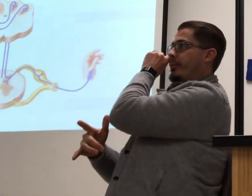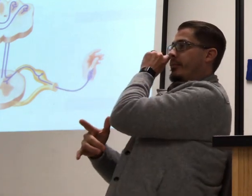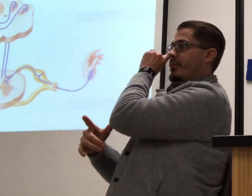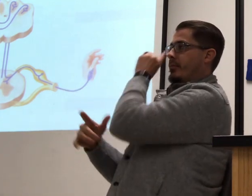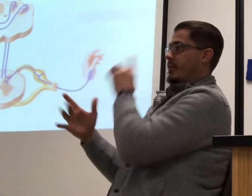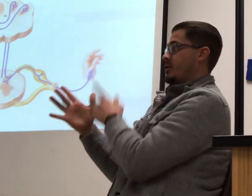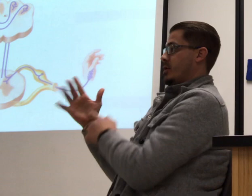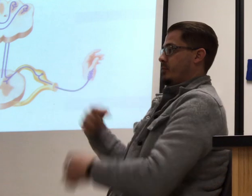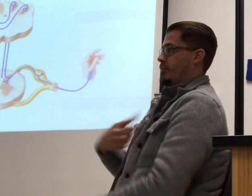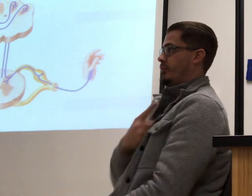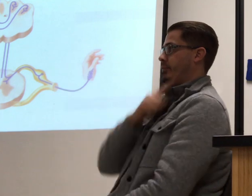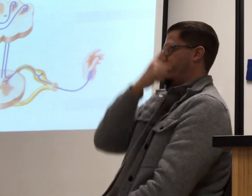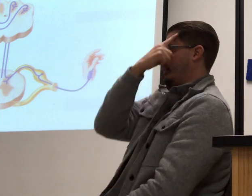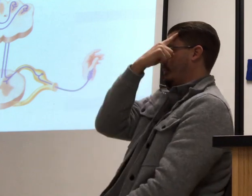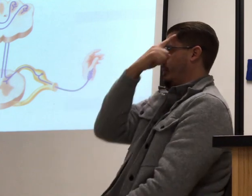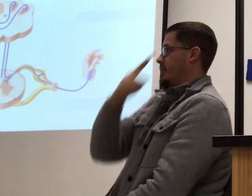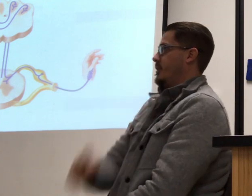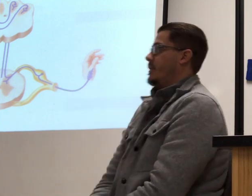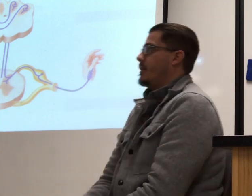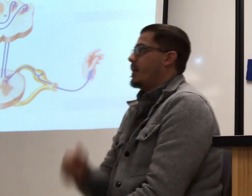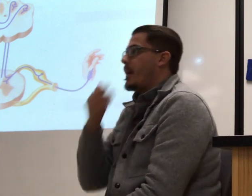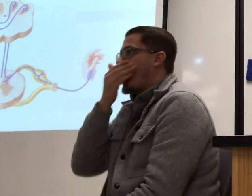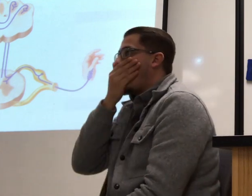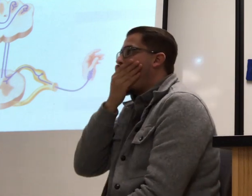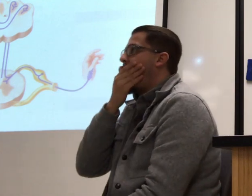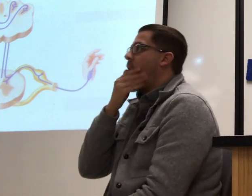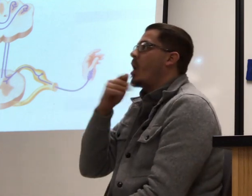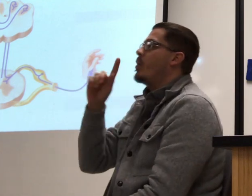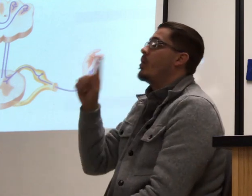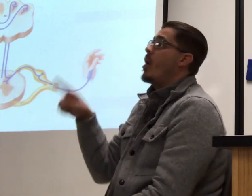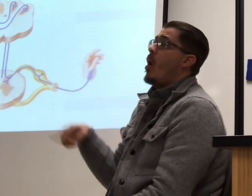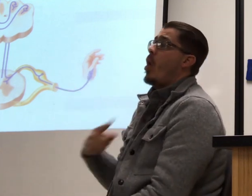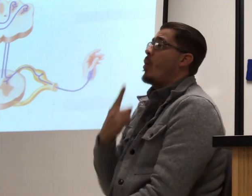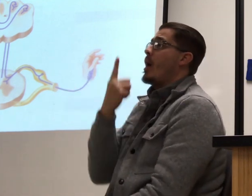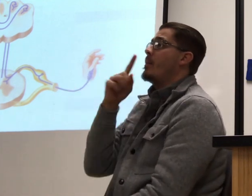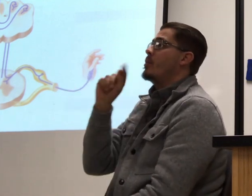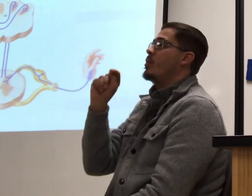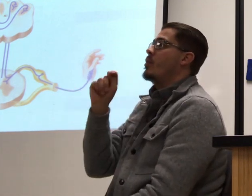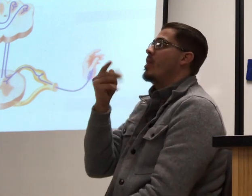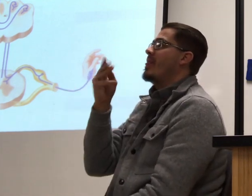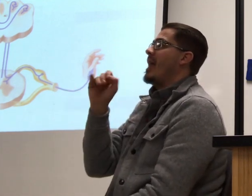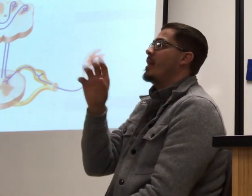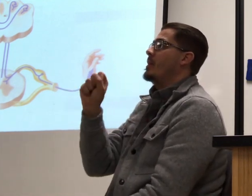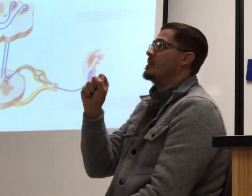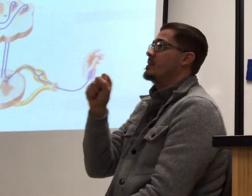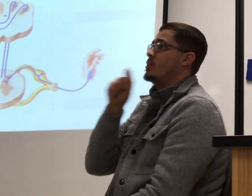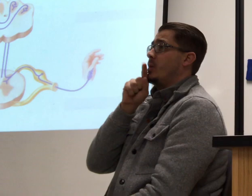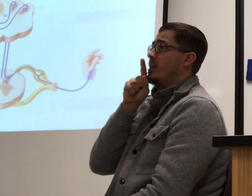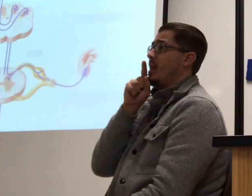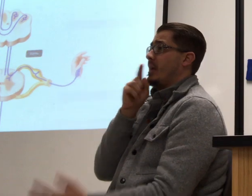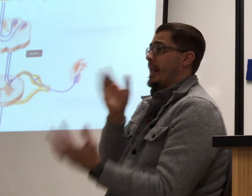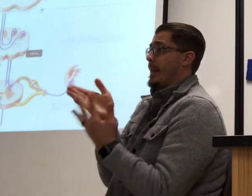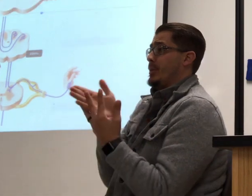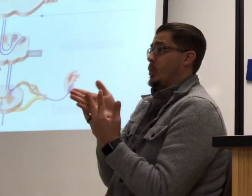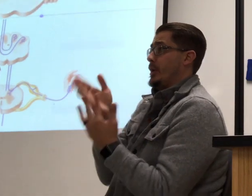So let's follow it all the way up. This should go all the way up to the thalamus, which is literally in between your brain.